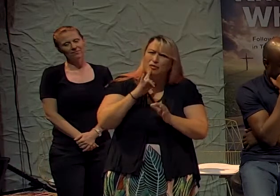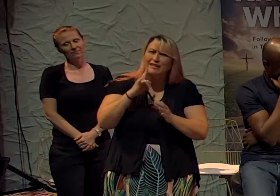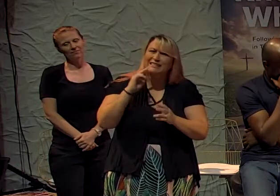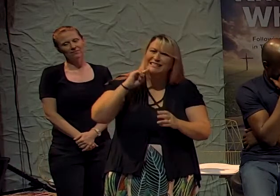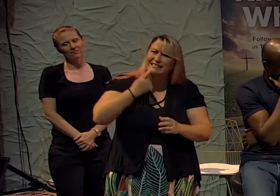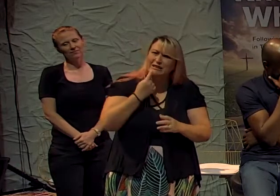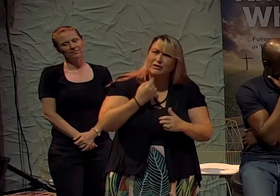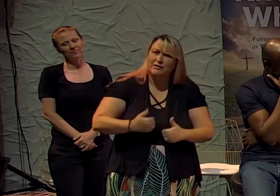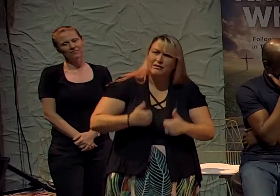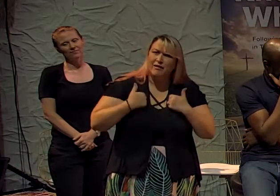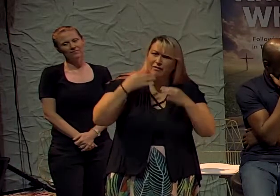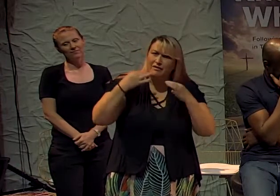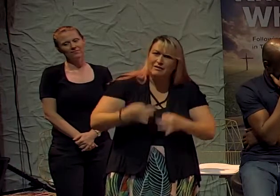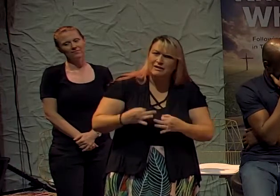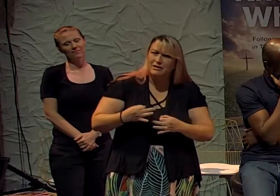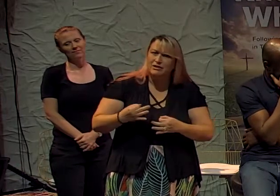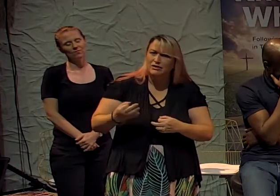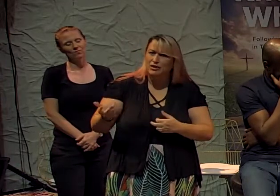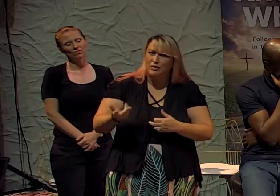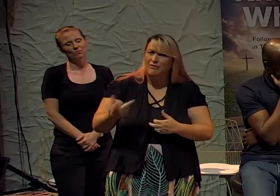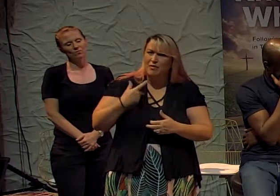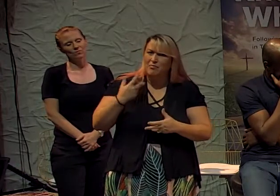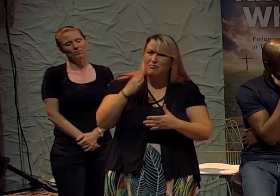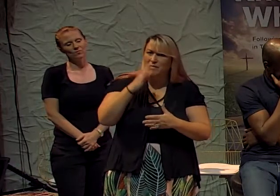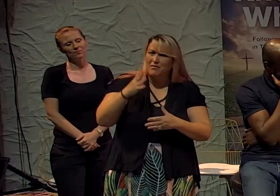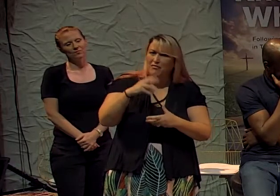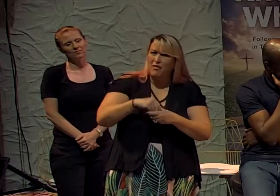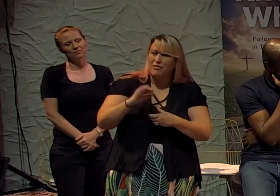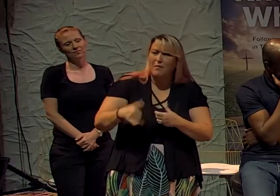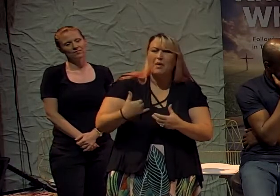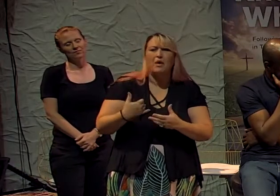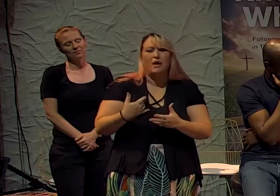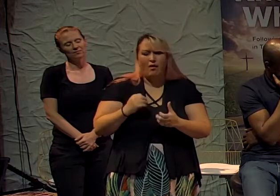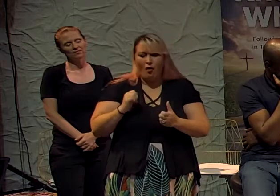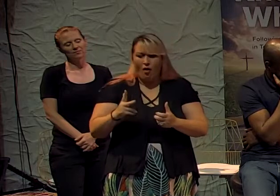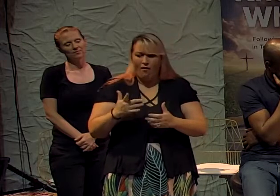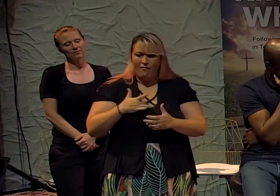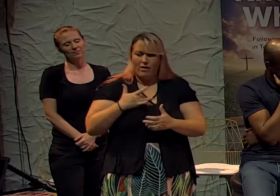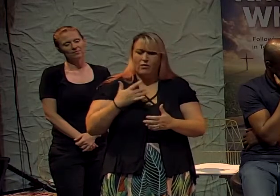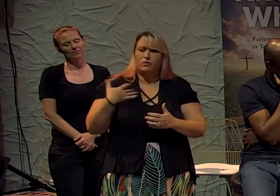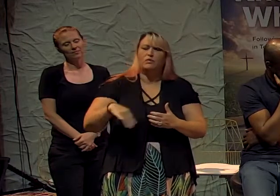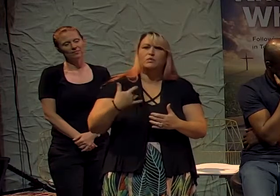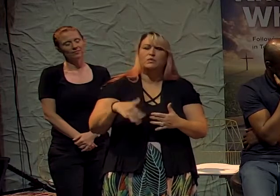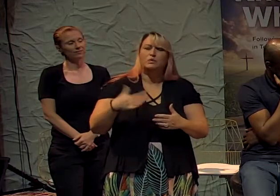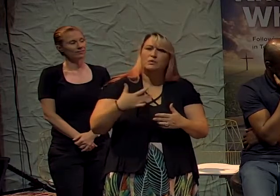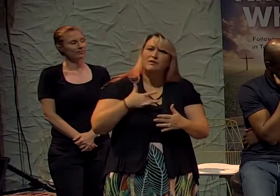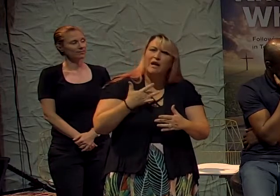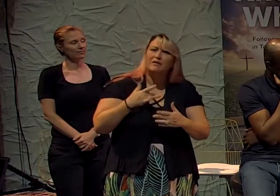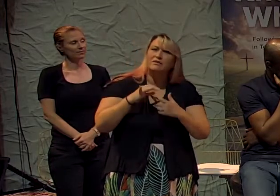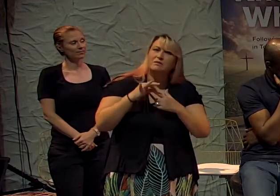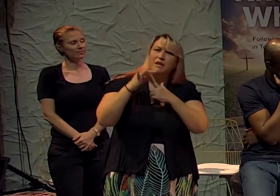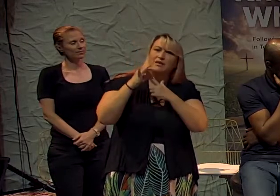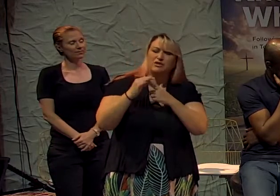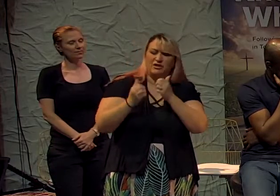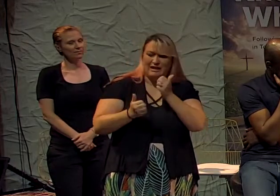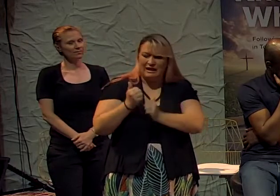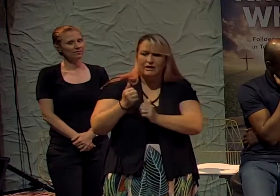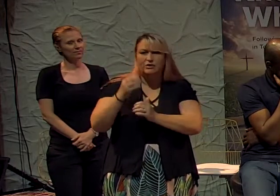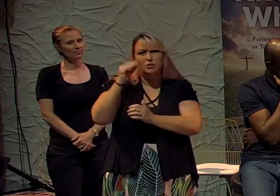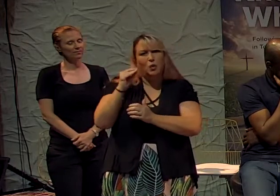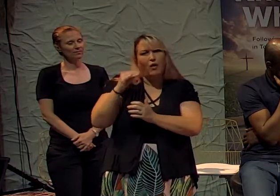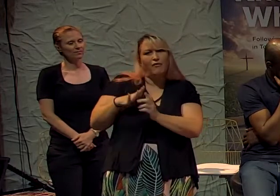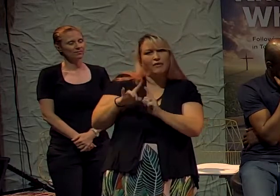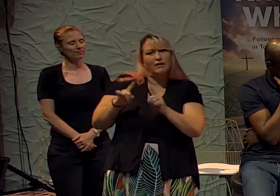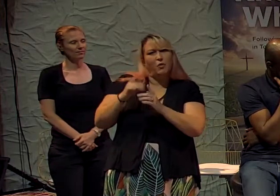they felt special, and they all wanted to see it do well. And each of them have a part of it and have